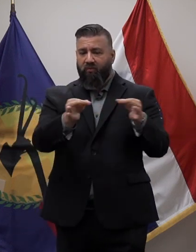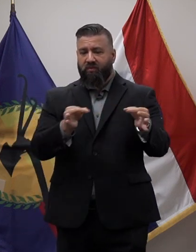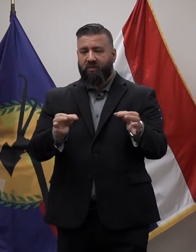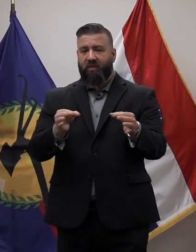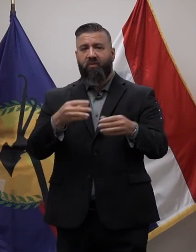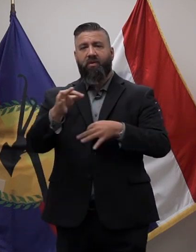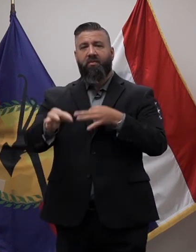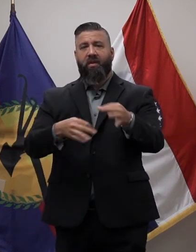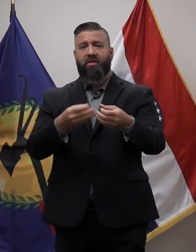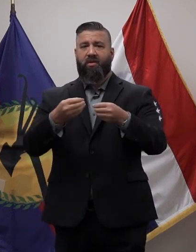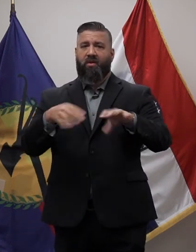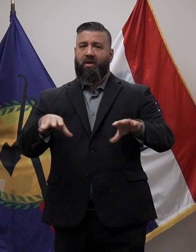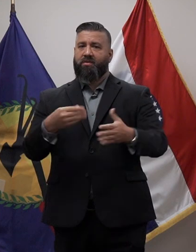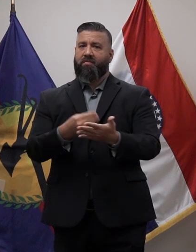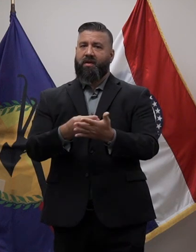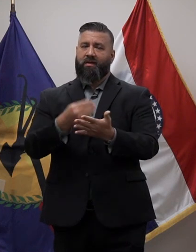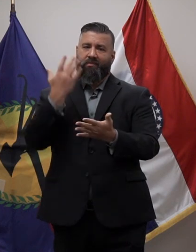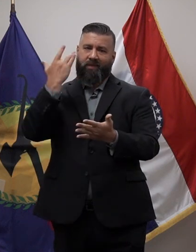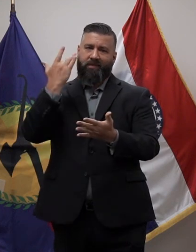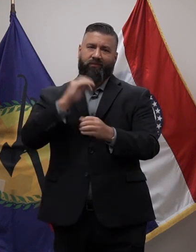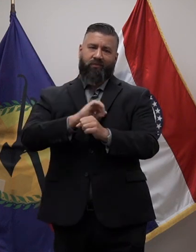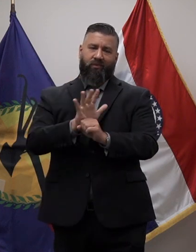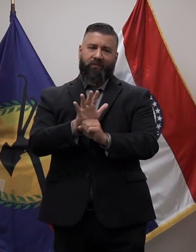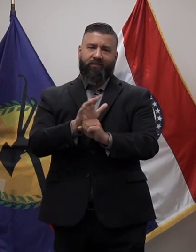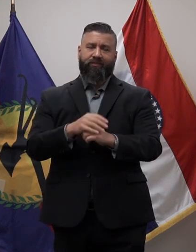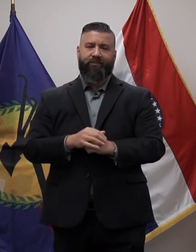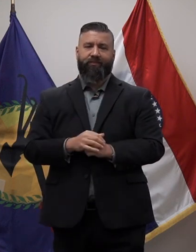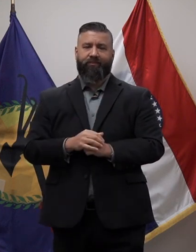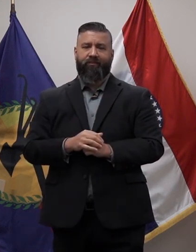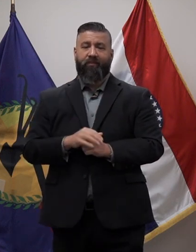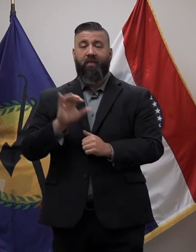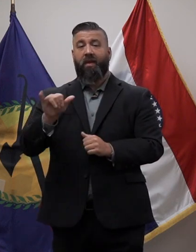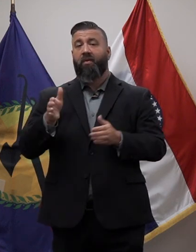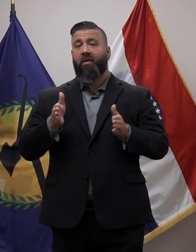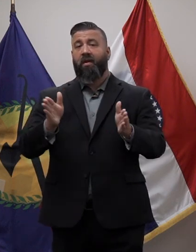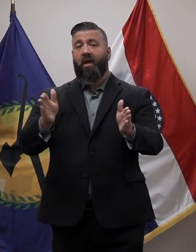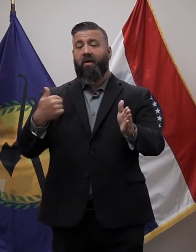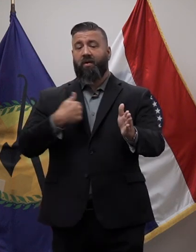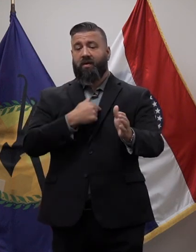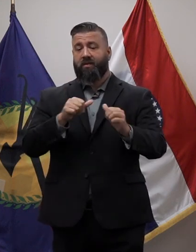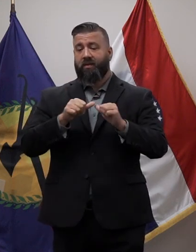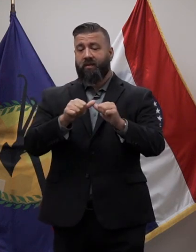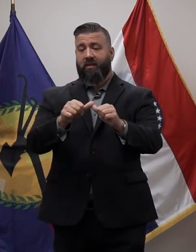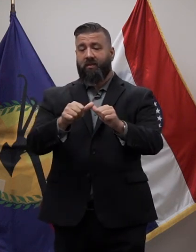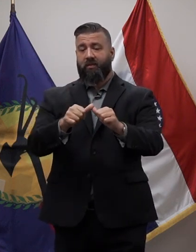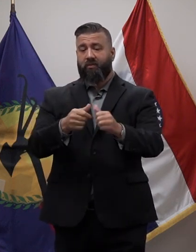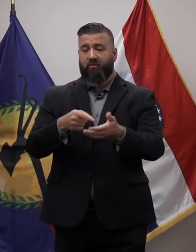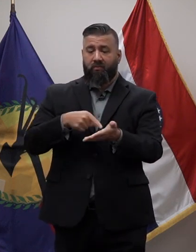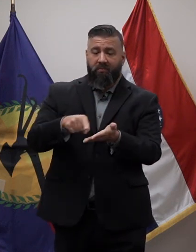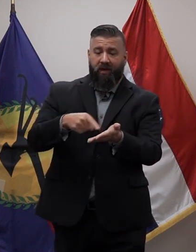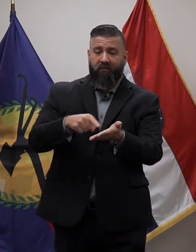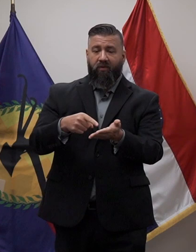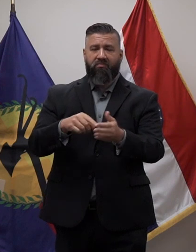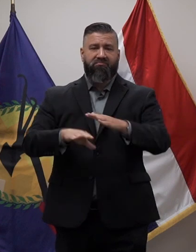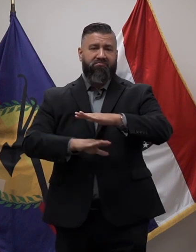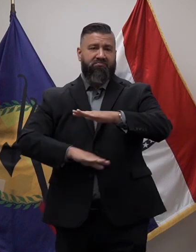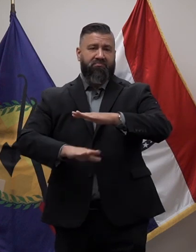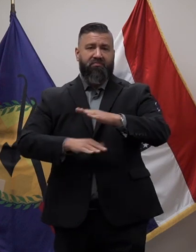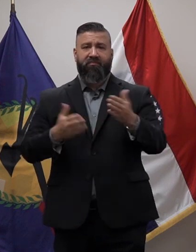revenue due to the pandemic. That will allow us to continue funding our basic services in St. Louis